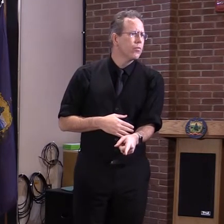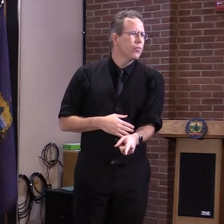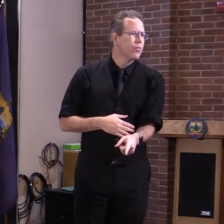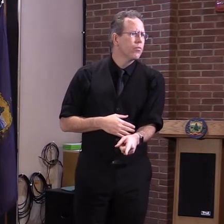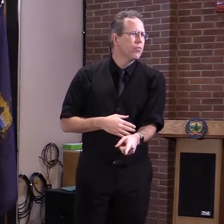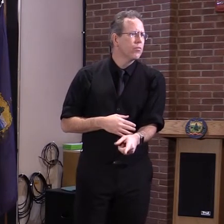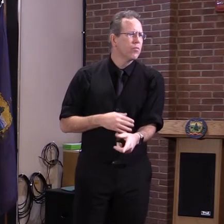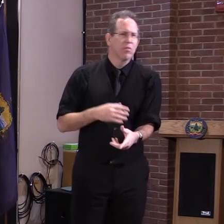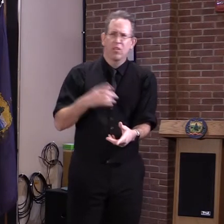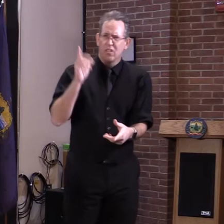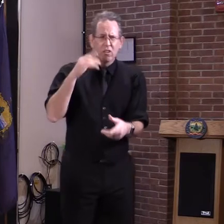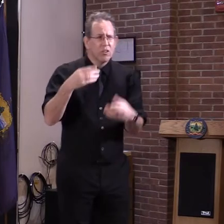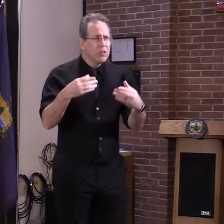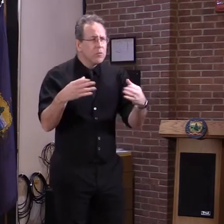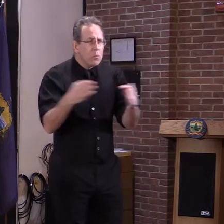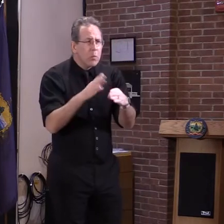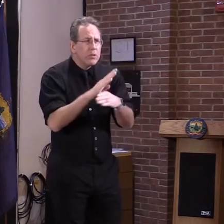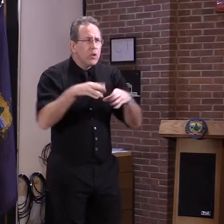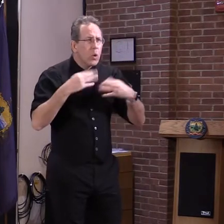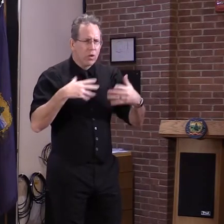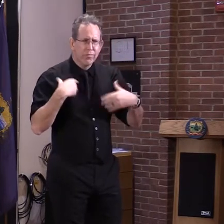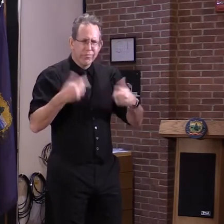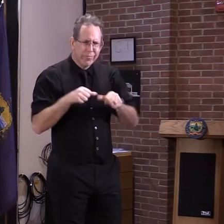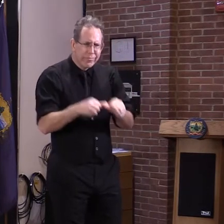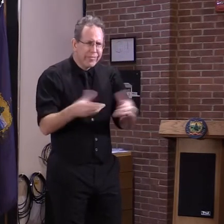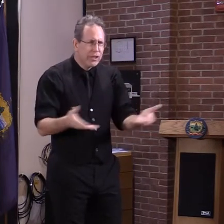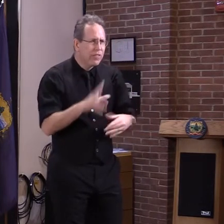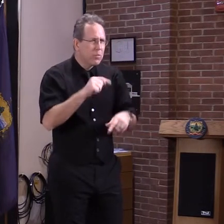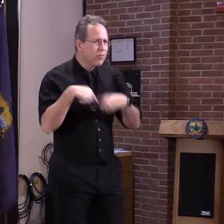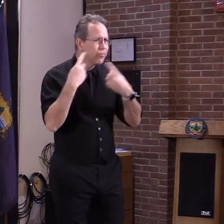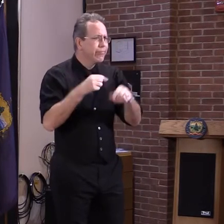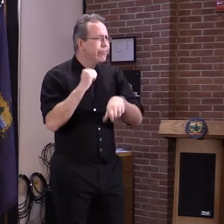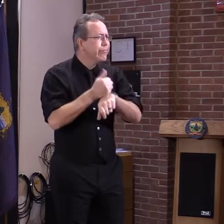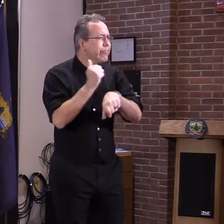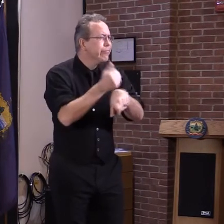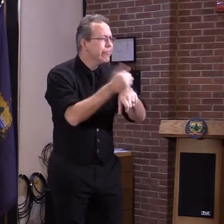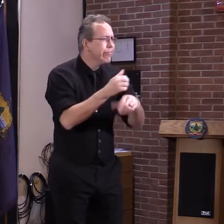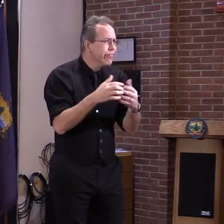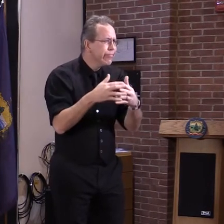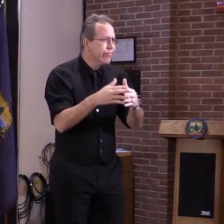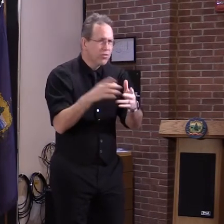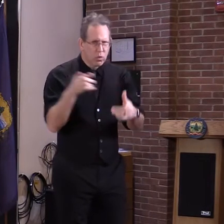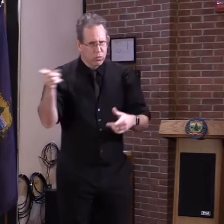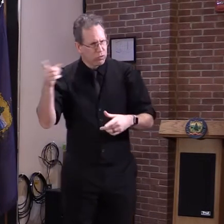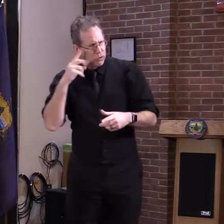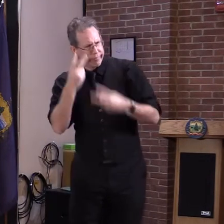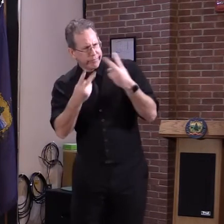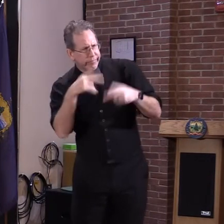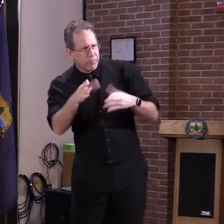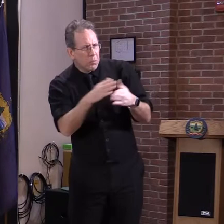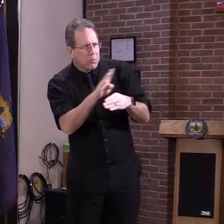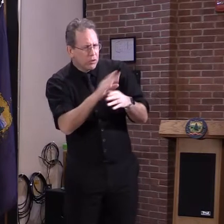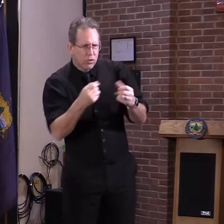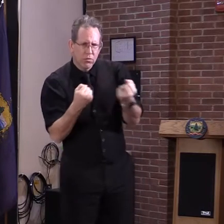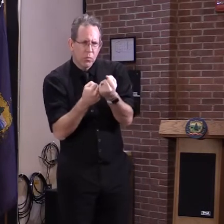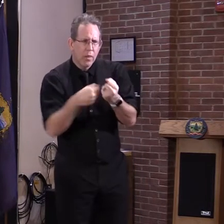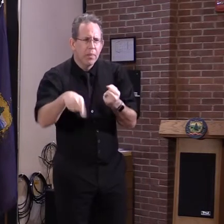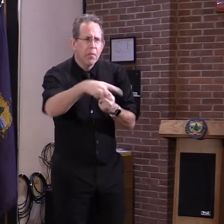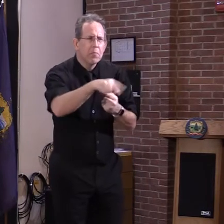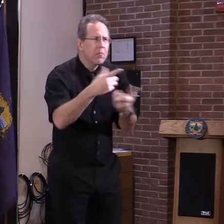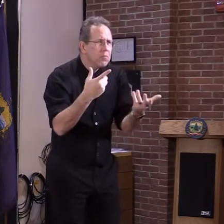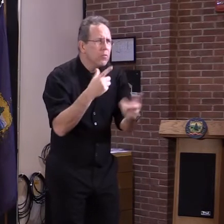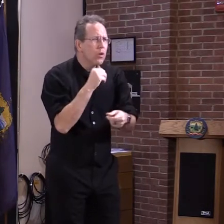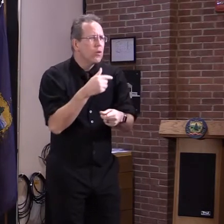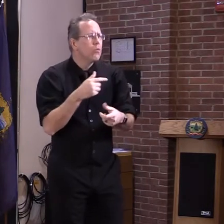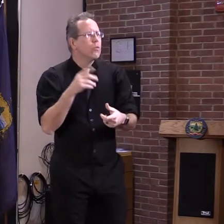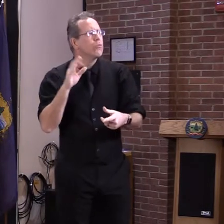reputations, who are actually in favor of some form of registration, is that whenever there's a tremendous amount of work that comes